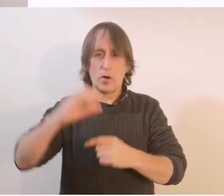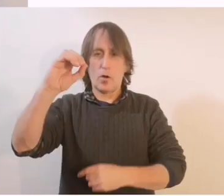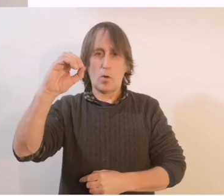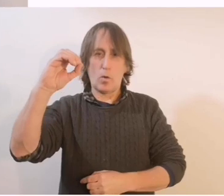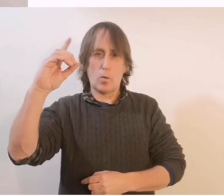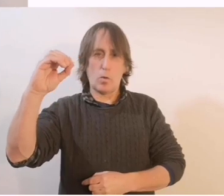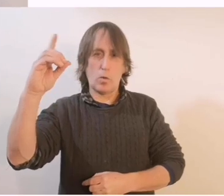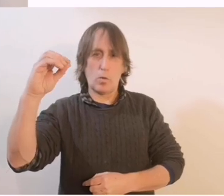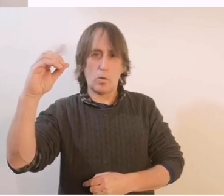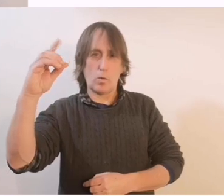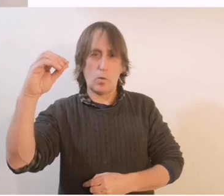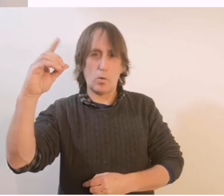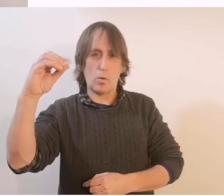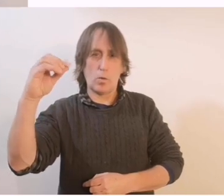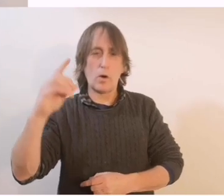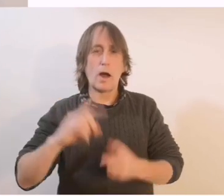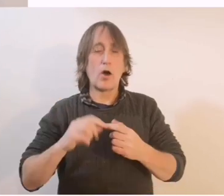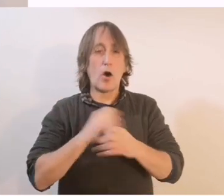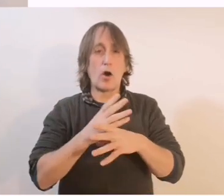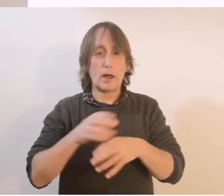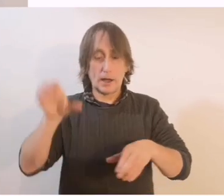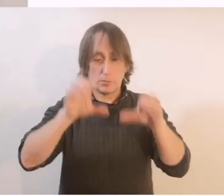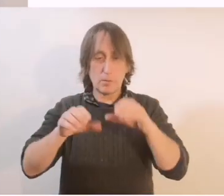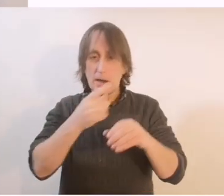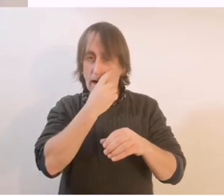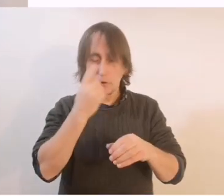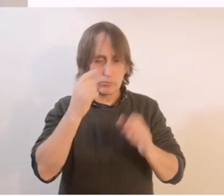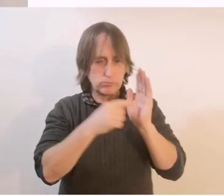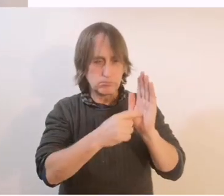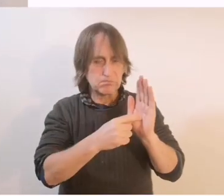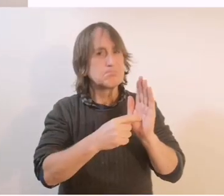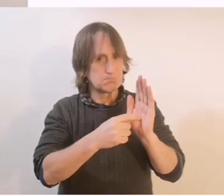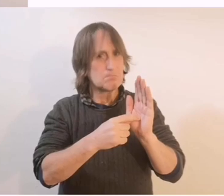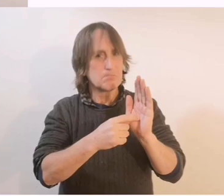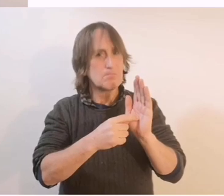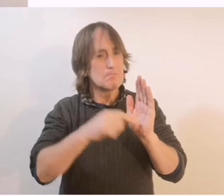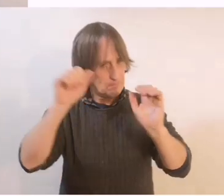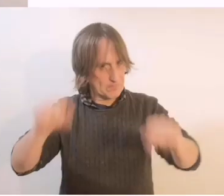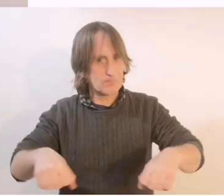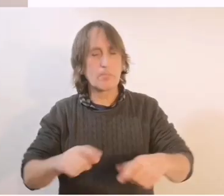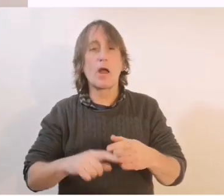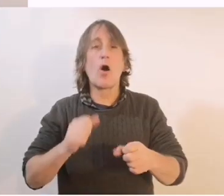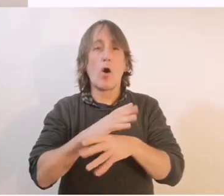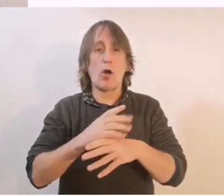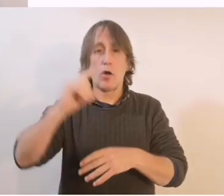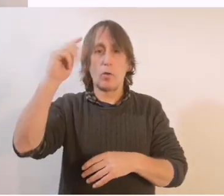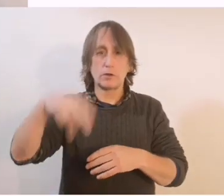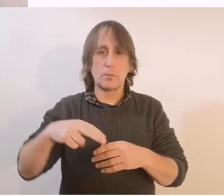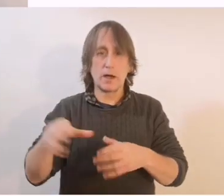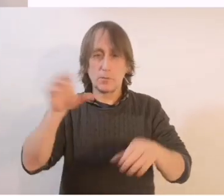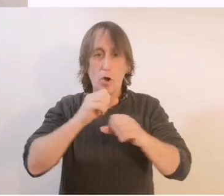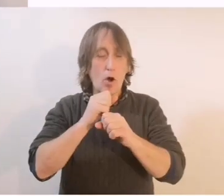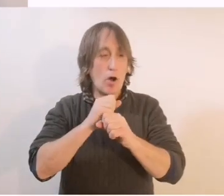processor, so we should generate coherent binary code. And all the experimental evidence suggests that we will, because in all these quantum experiments,